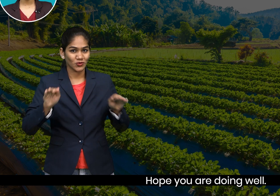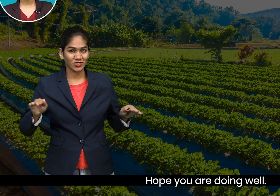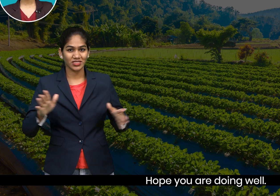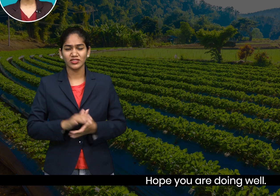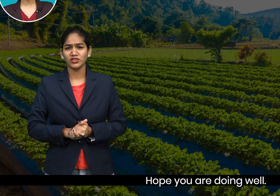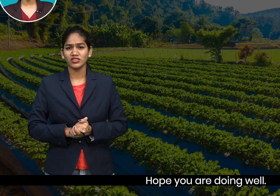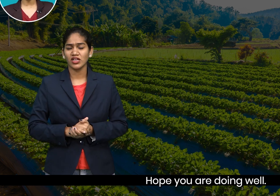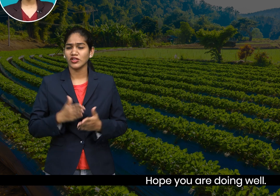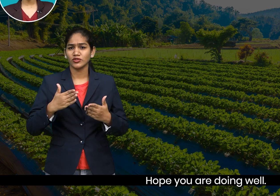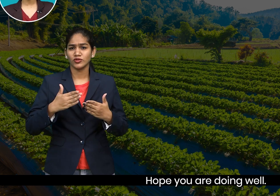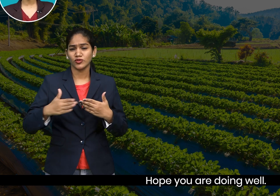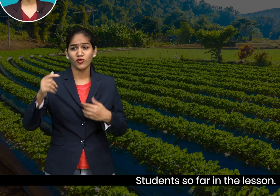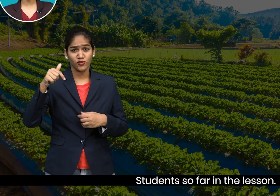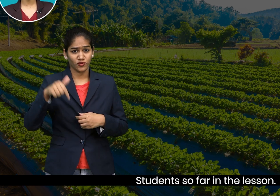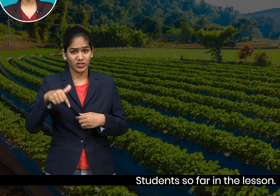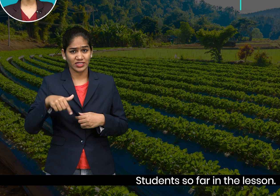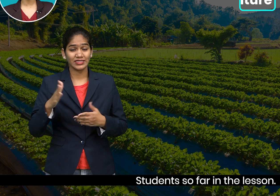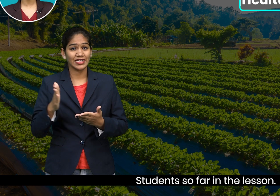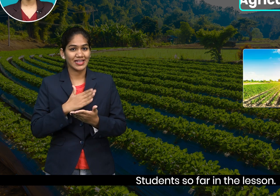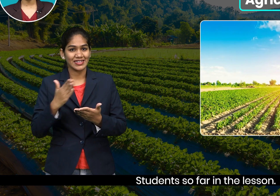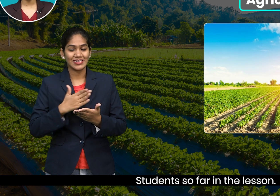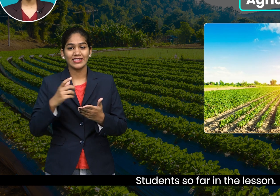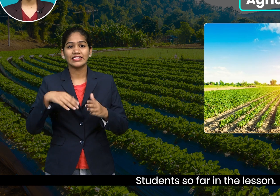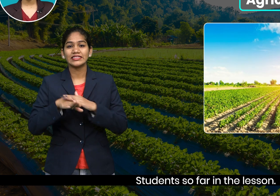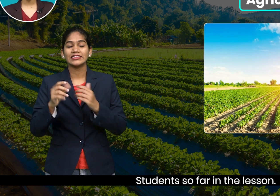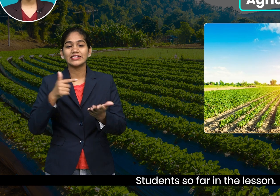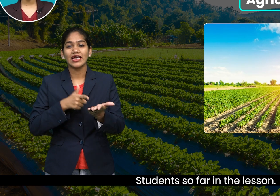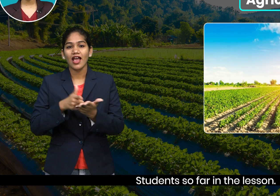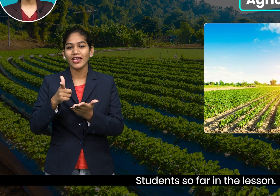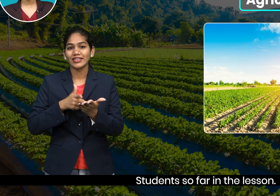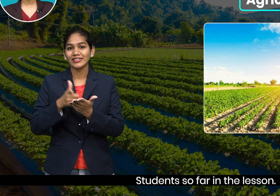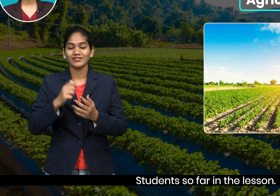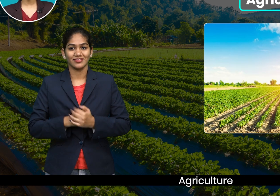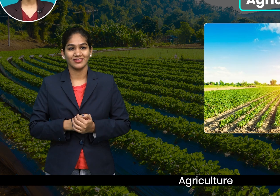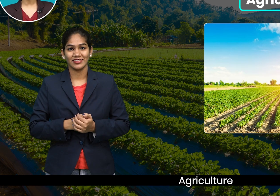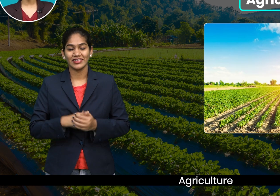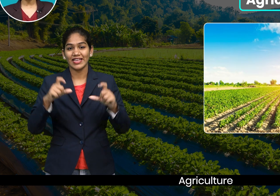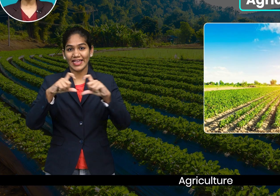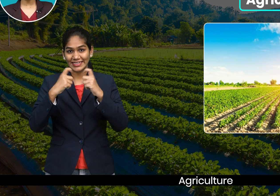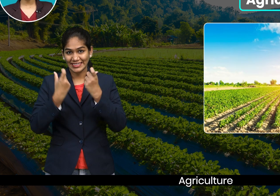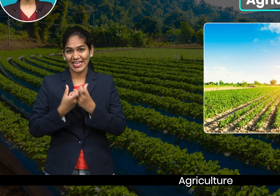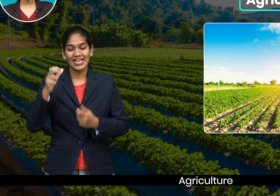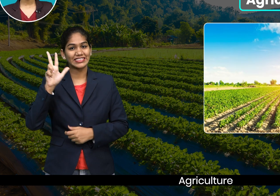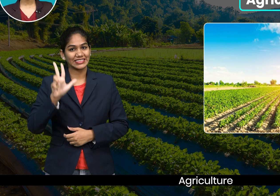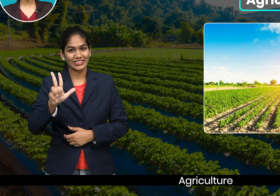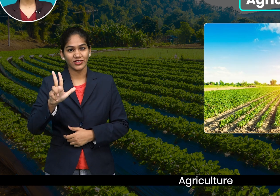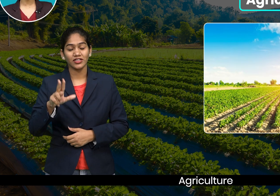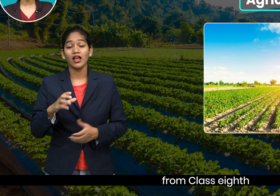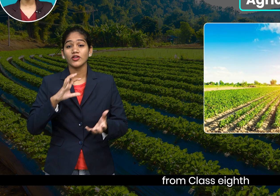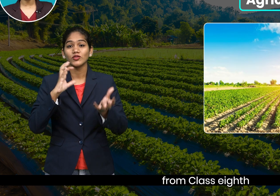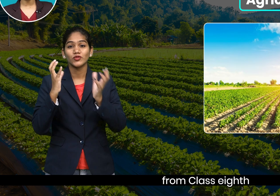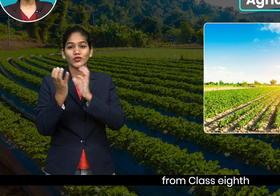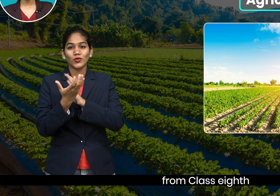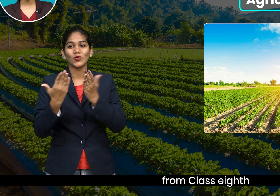Students, so far in the lesson Agriculture from class 8